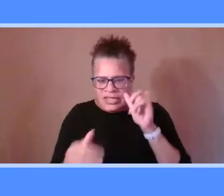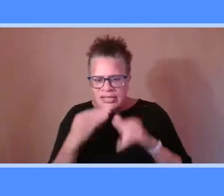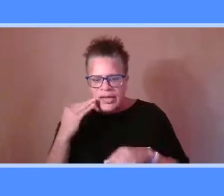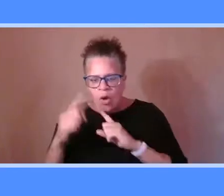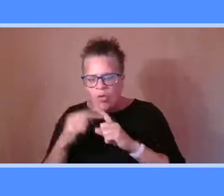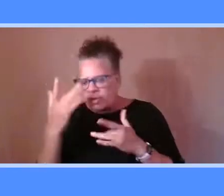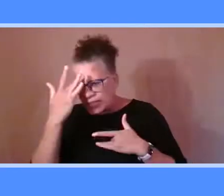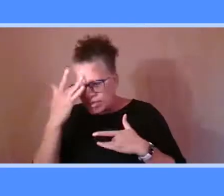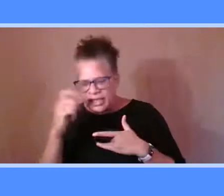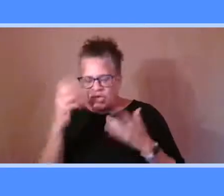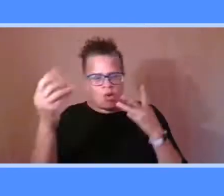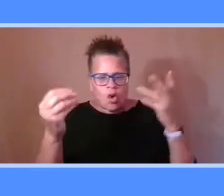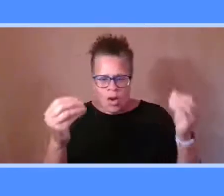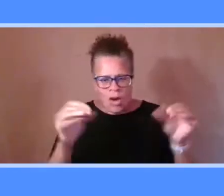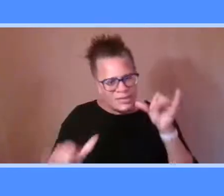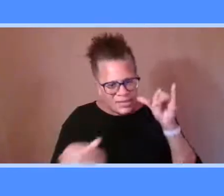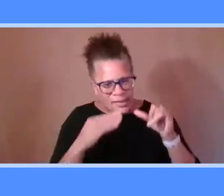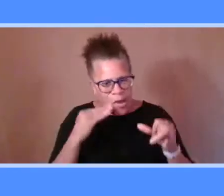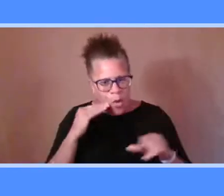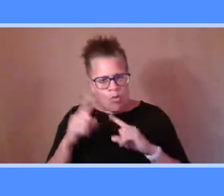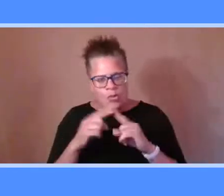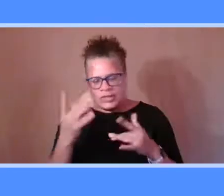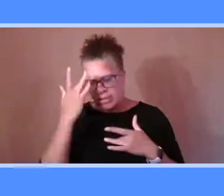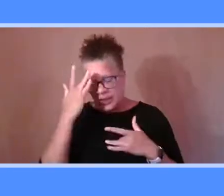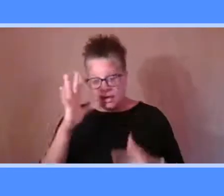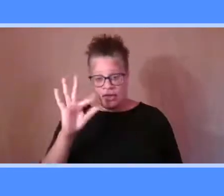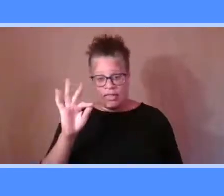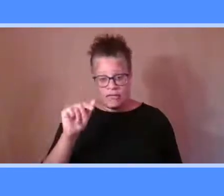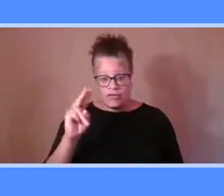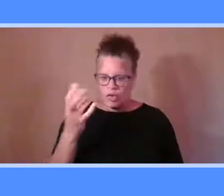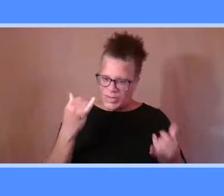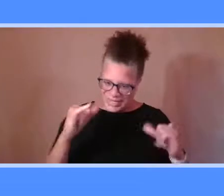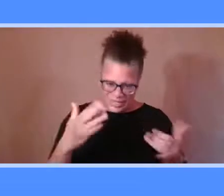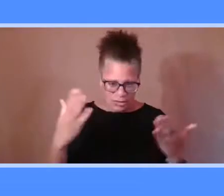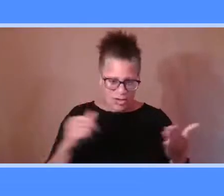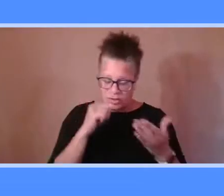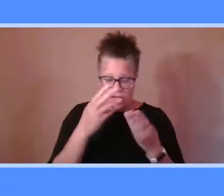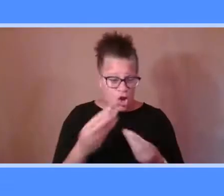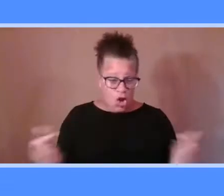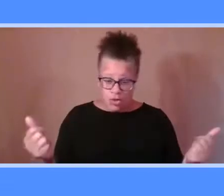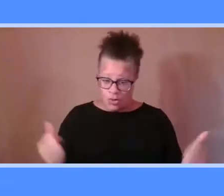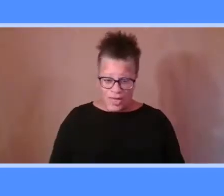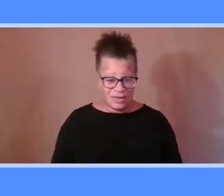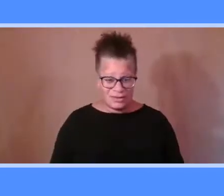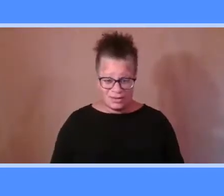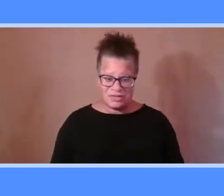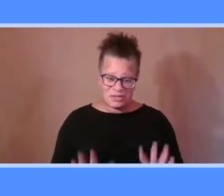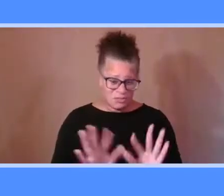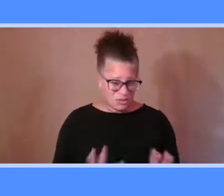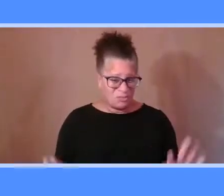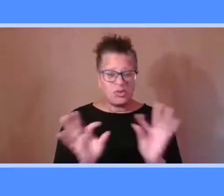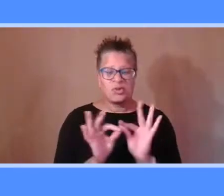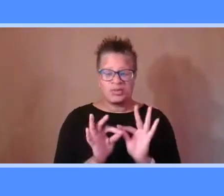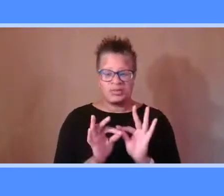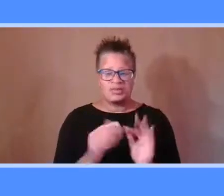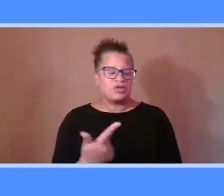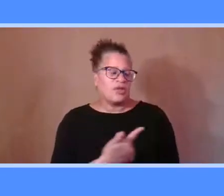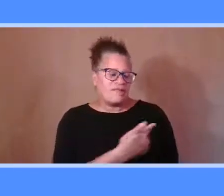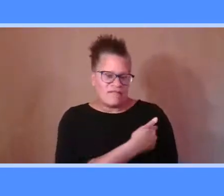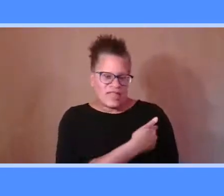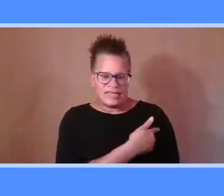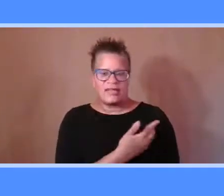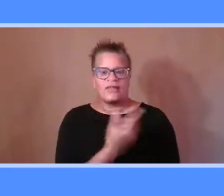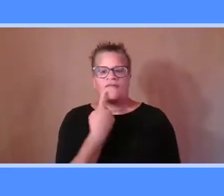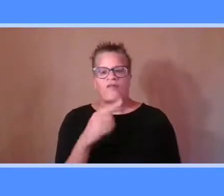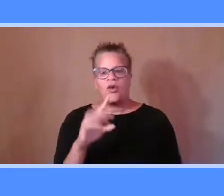sick. But the flu has not gone away. So it's important to become vaccinated against